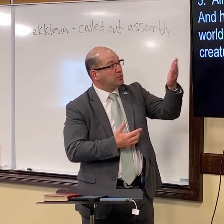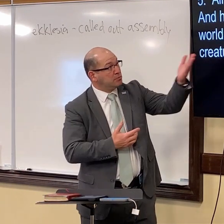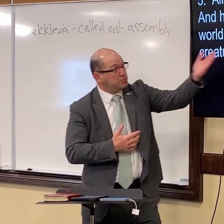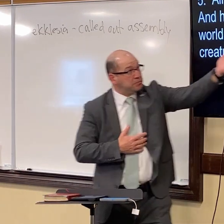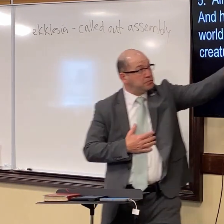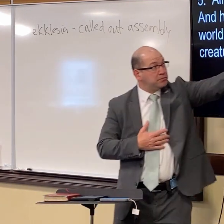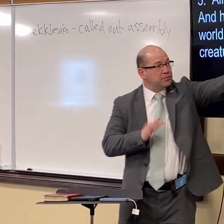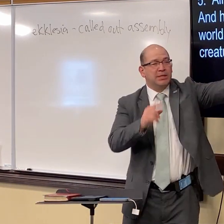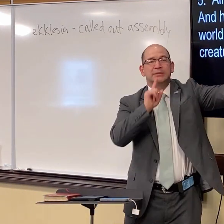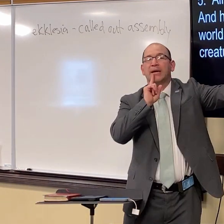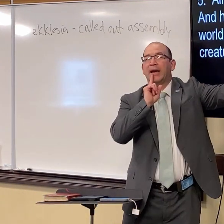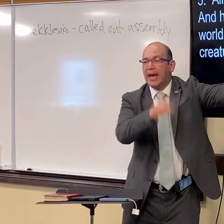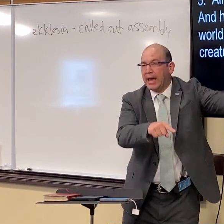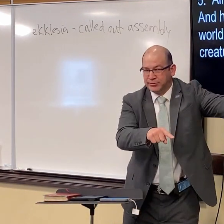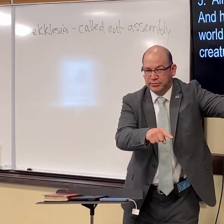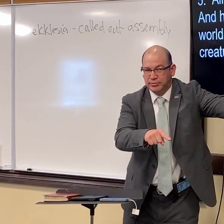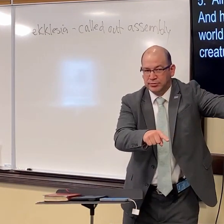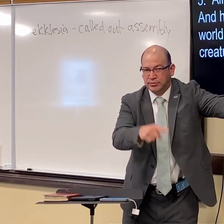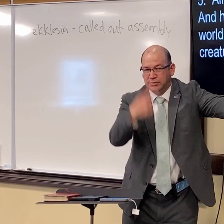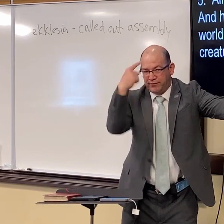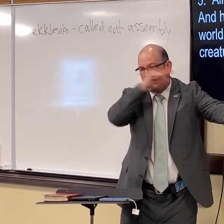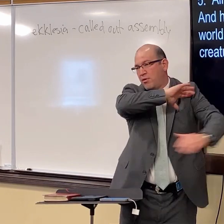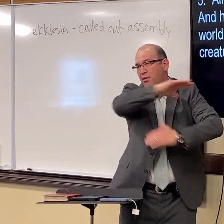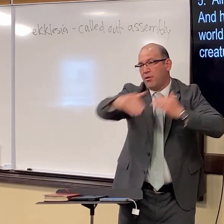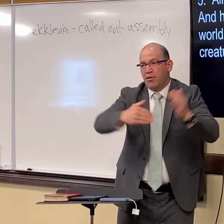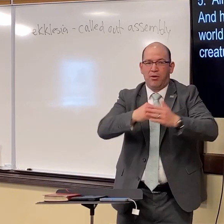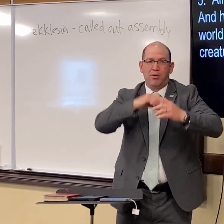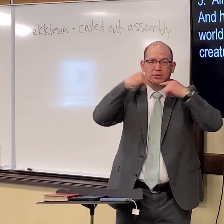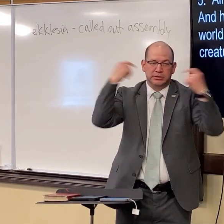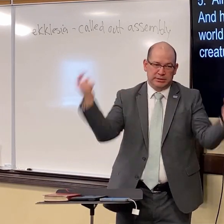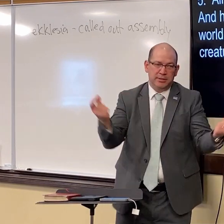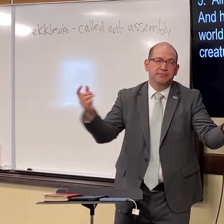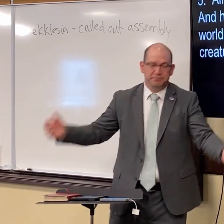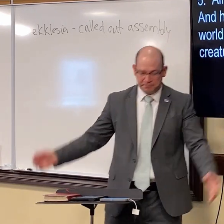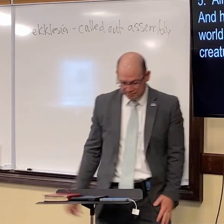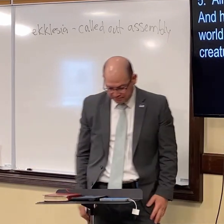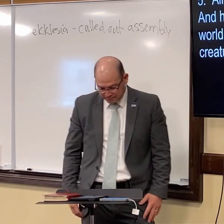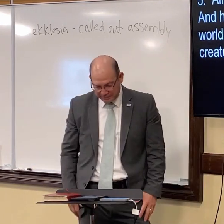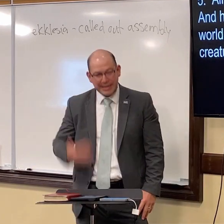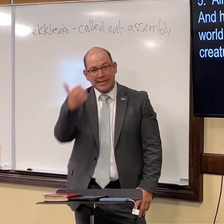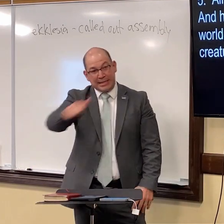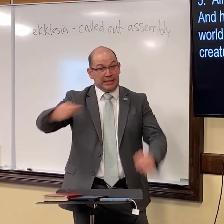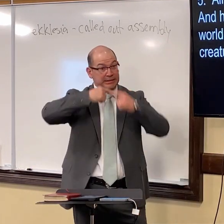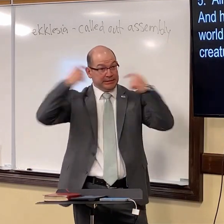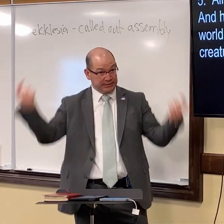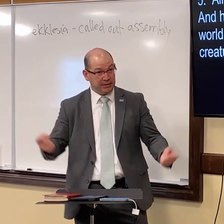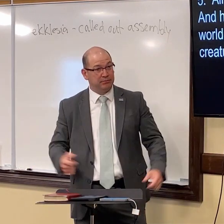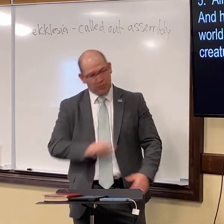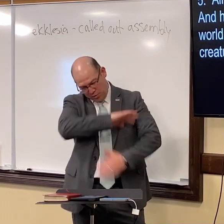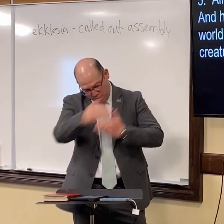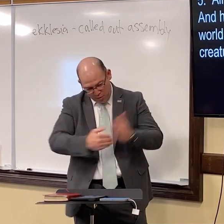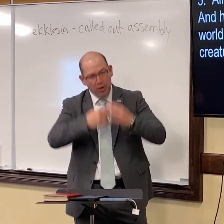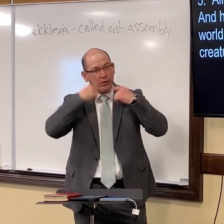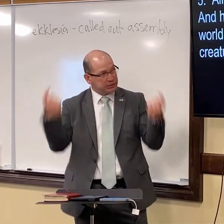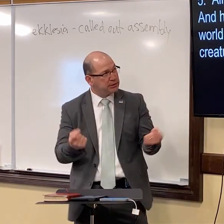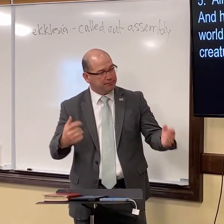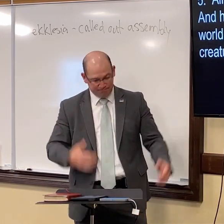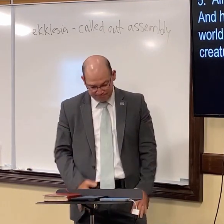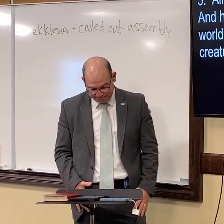The gospel is the answer for all sin, any sin and all